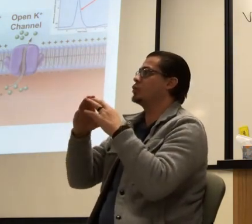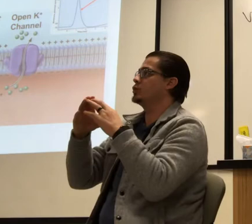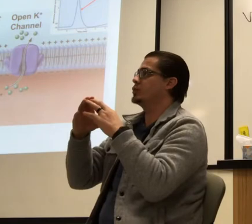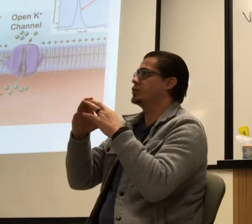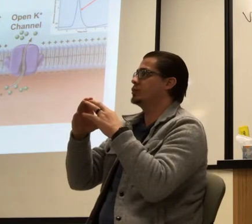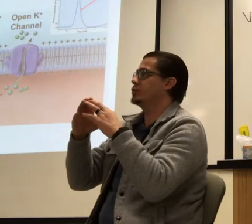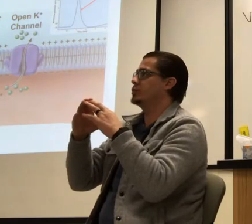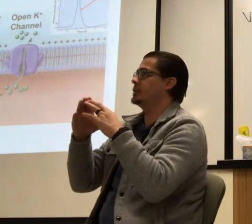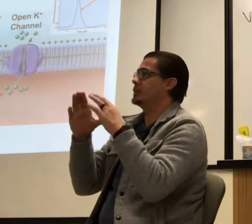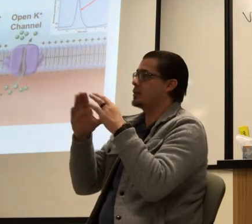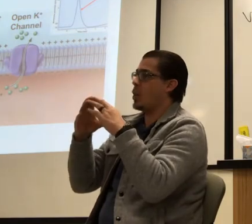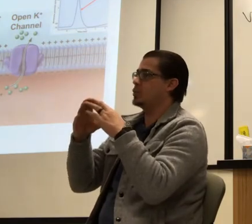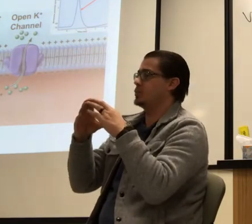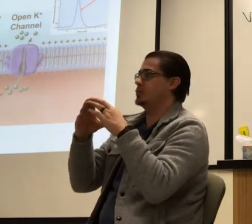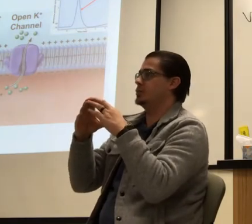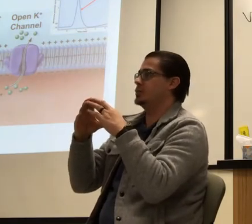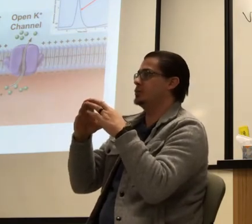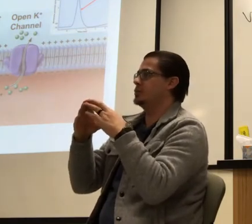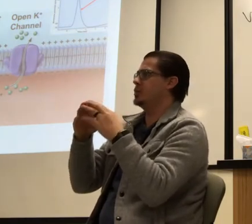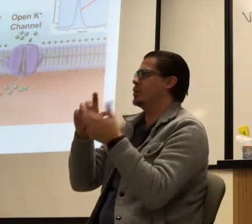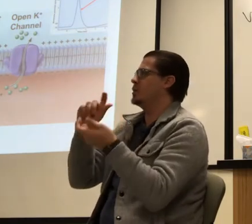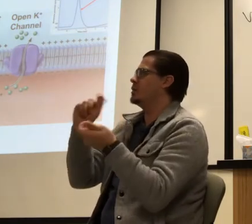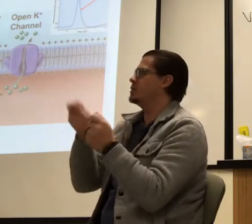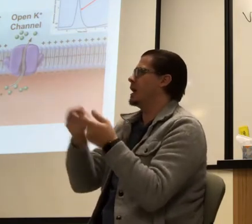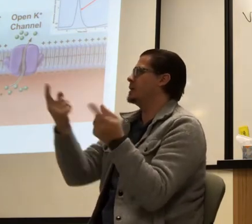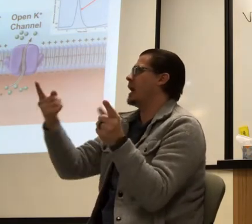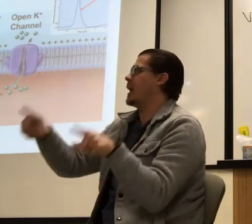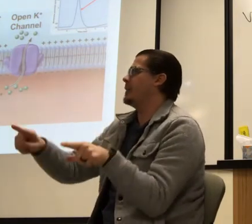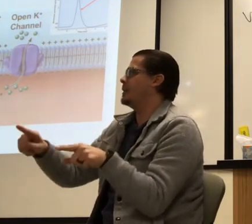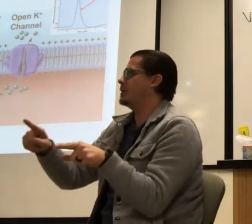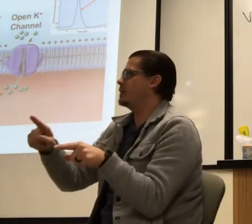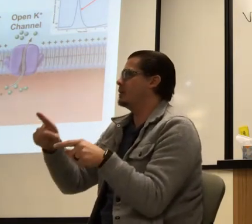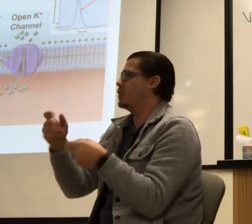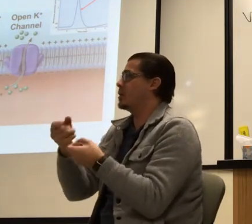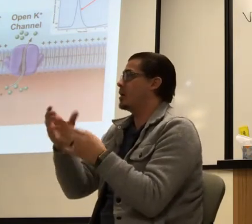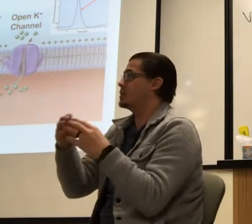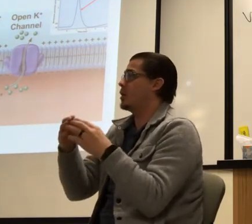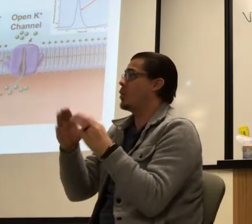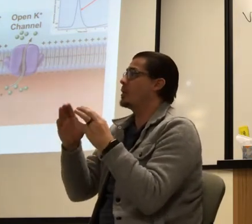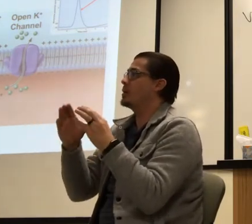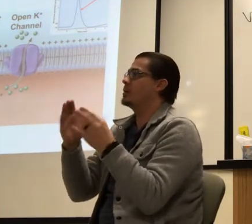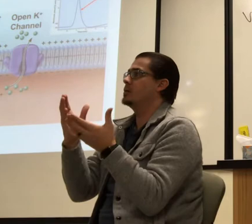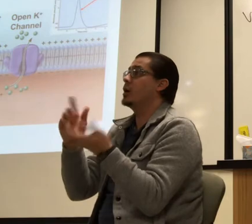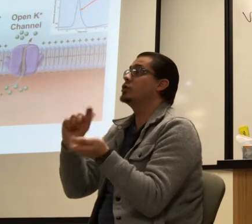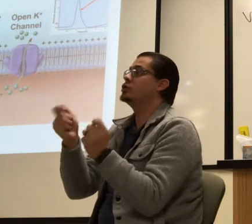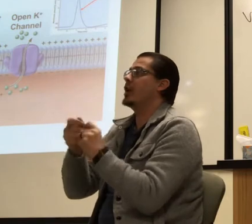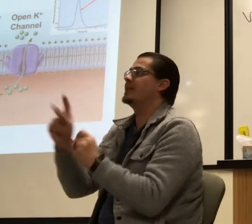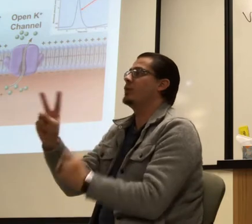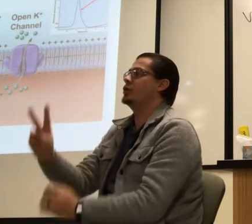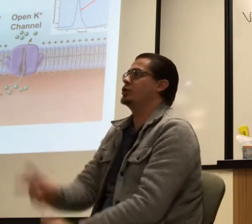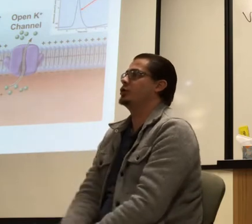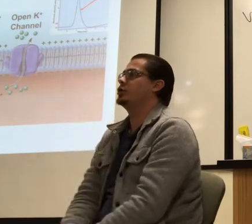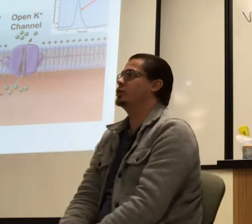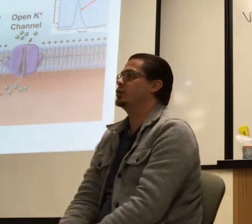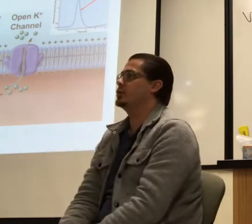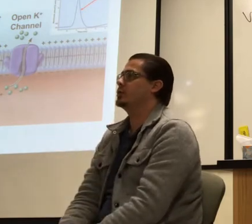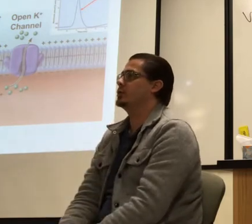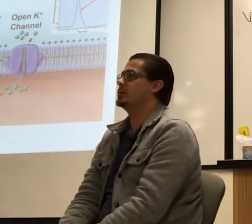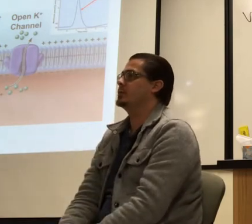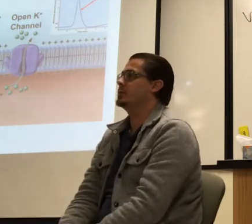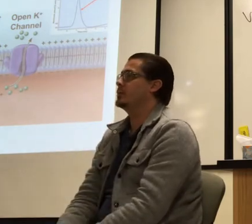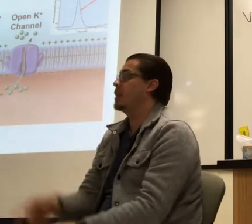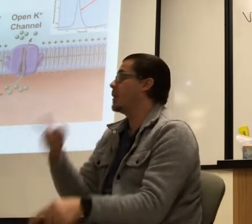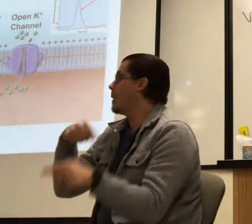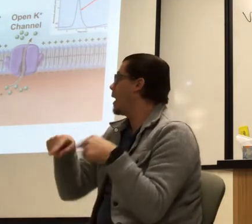gated closed. So what changes, what opens the gate is a change in voltage. So again, jump back